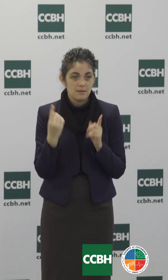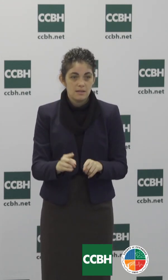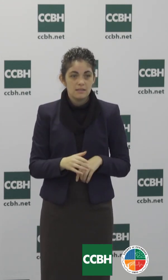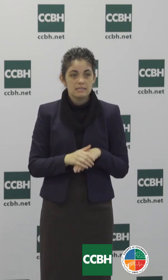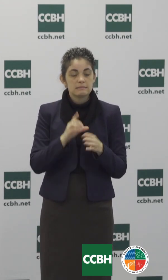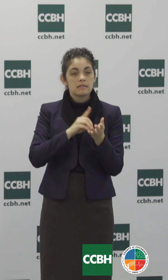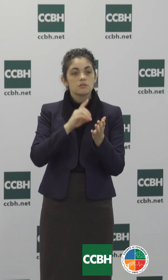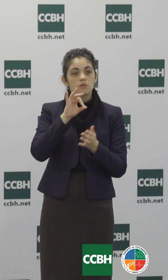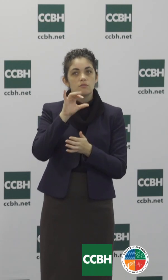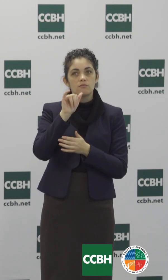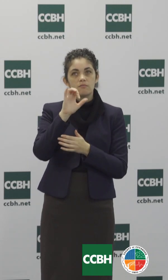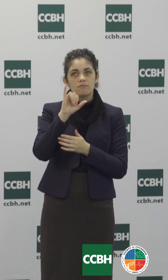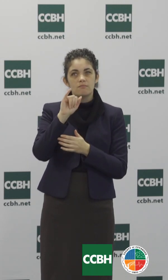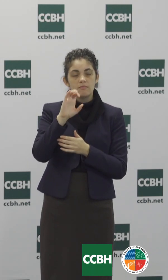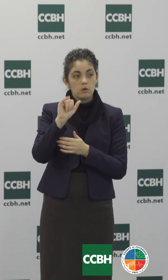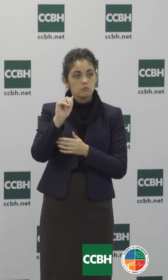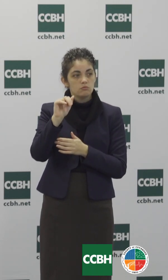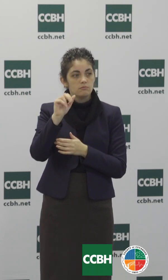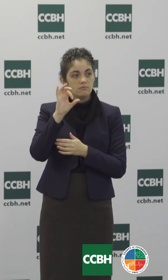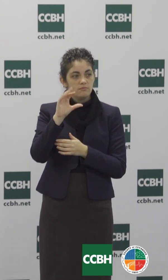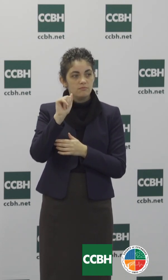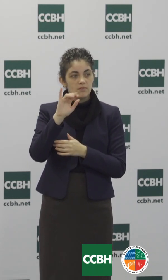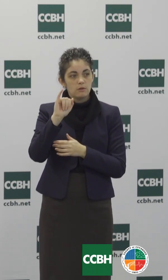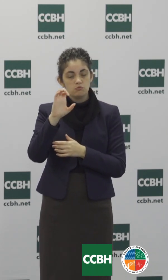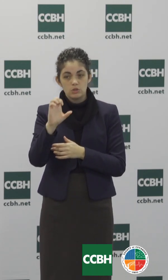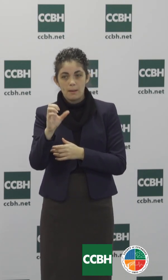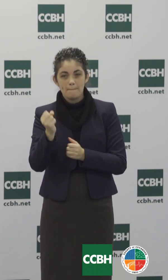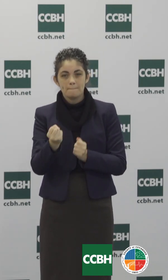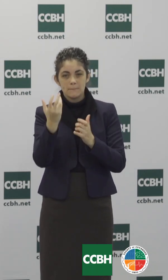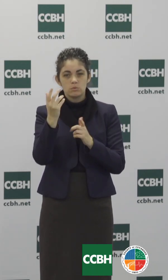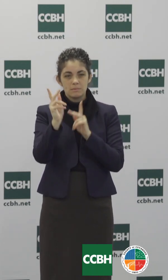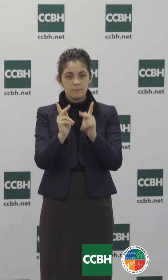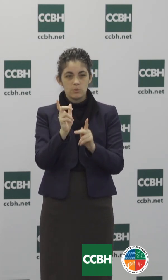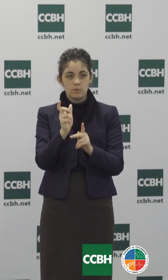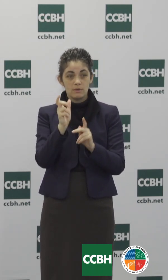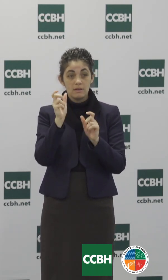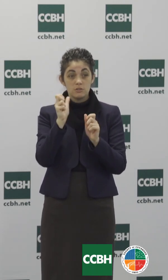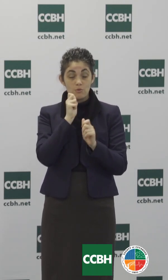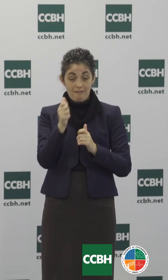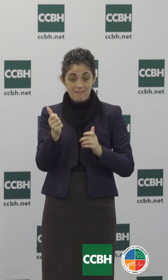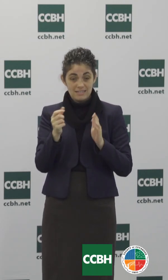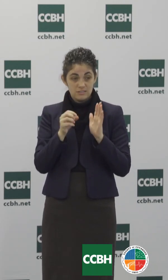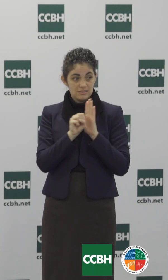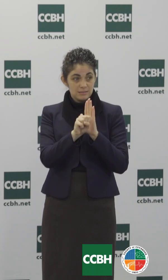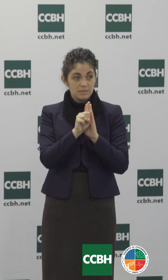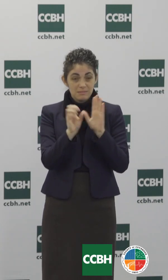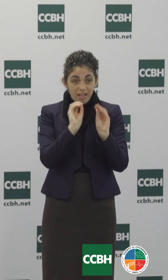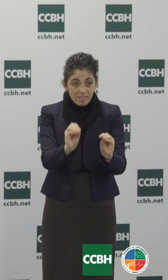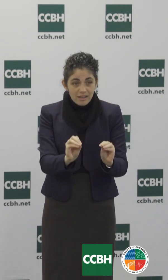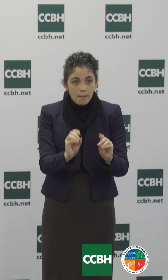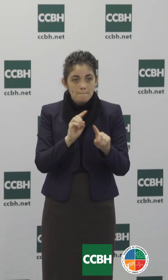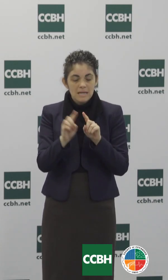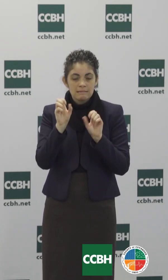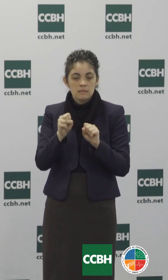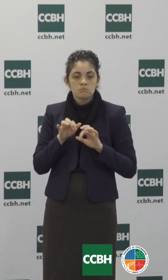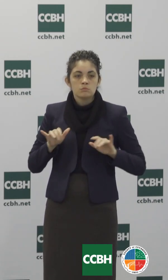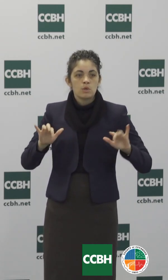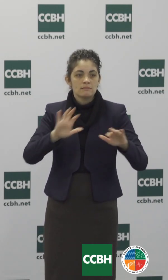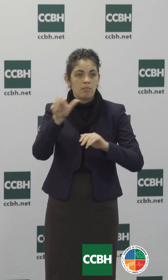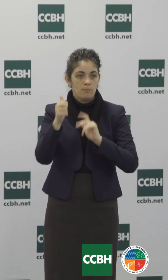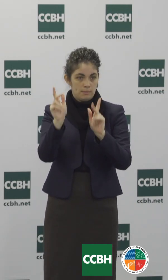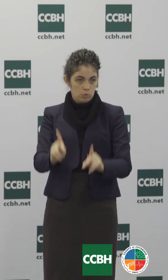Fauci say that up to 50% of people may not have symptoms and can transmit, being asymptomatic. So we need to understand